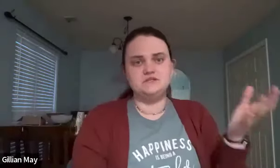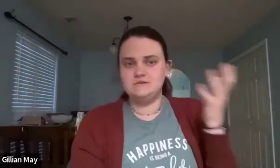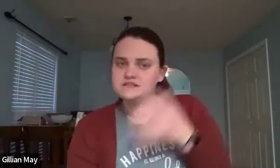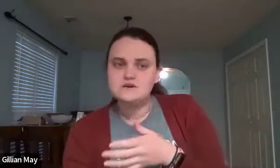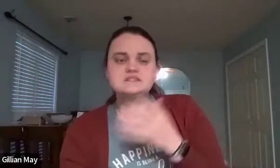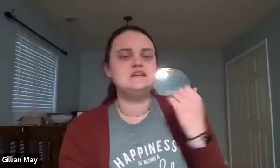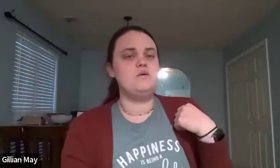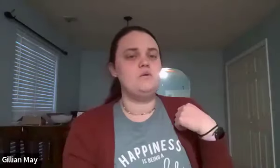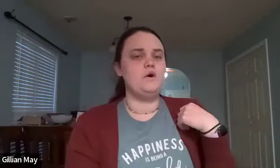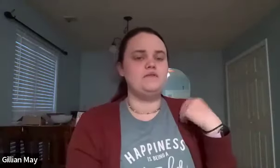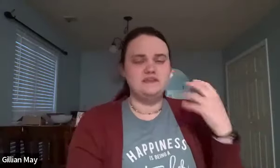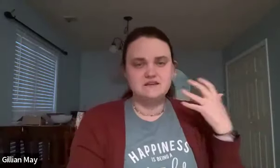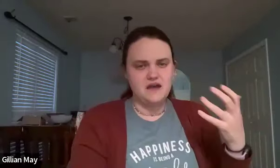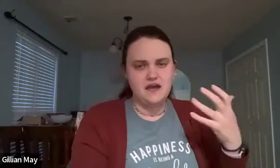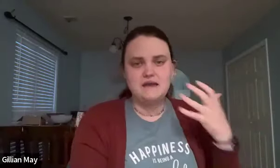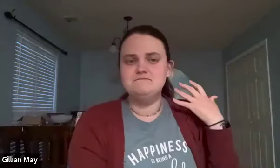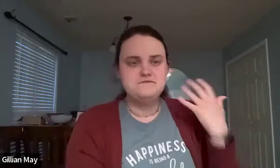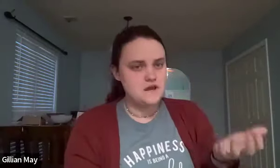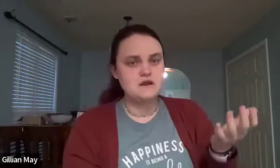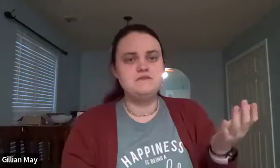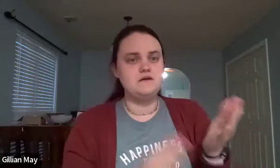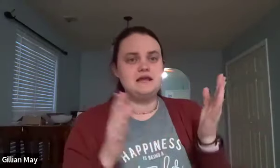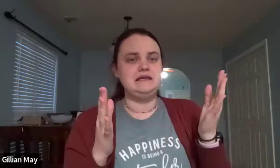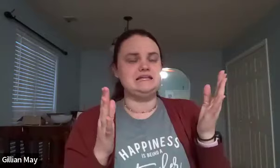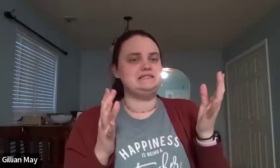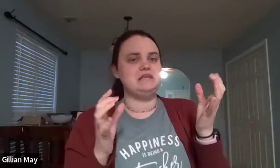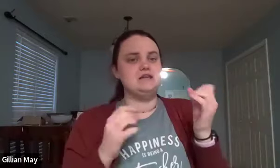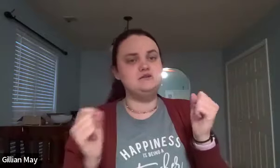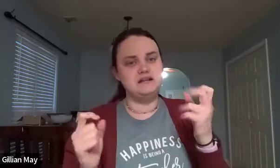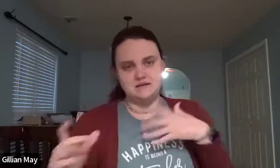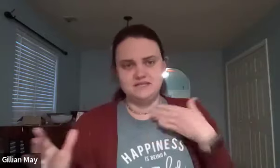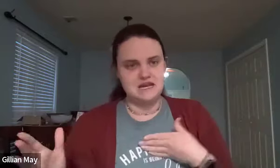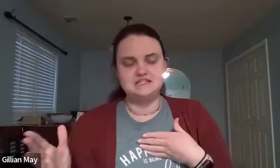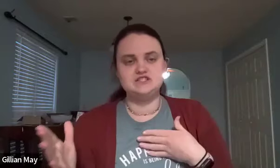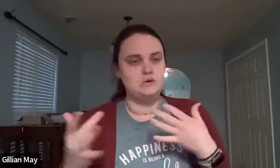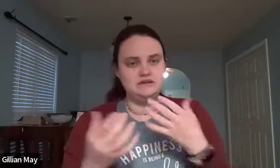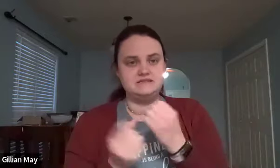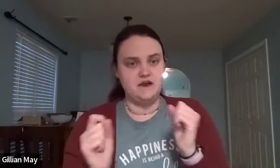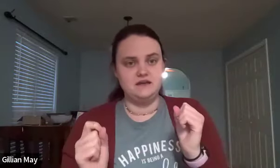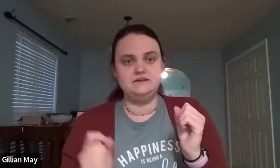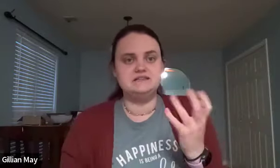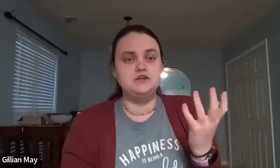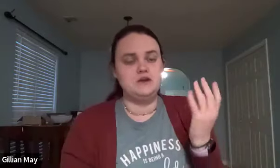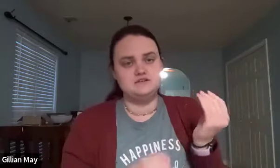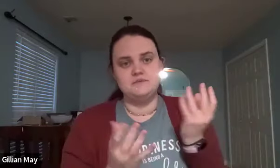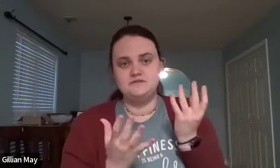that'd be insulting or things like that. I'm I do not get upset and it's totally fine because you guys are coming from